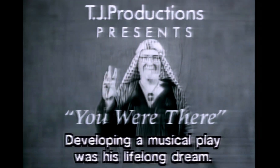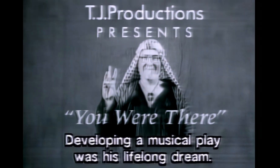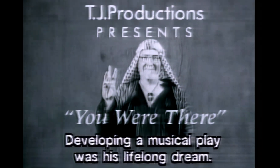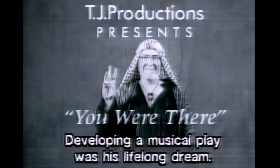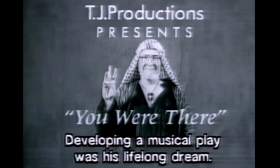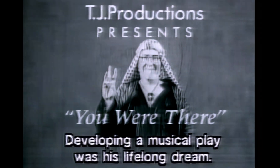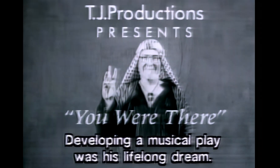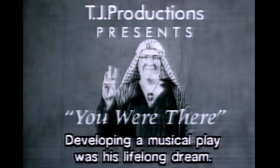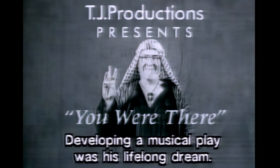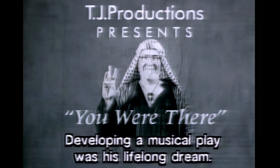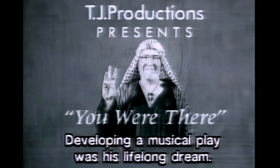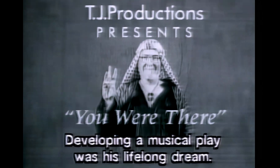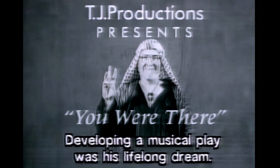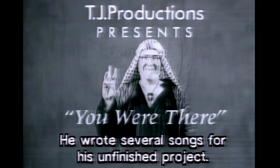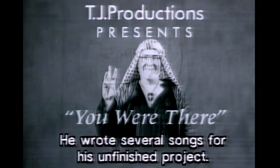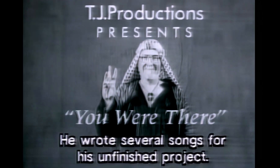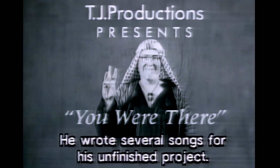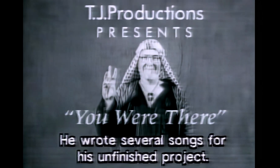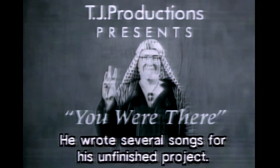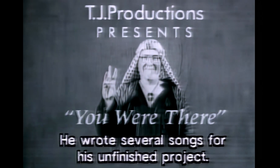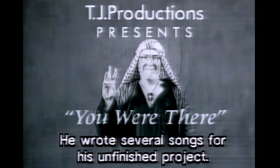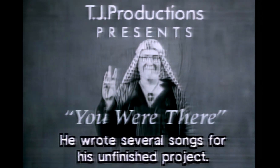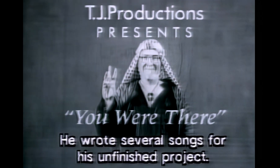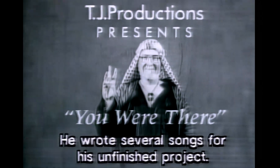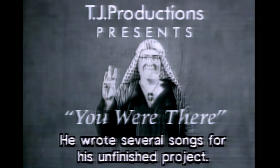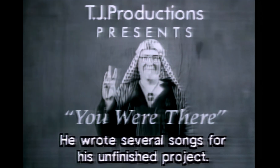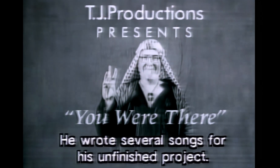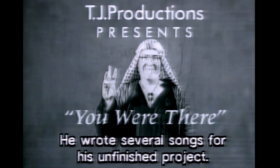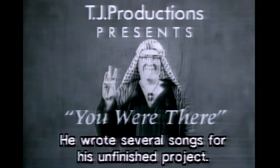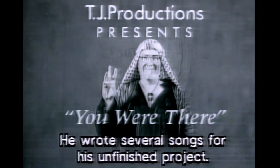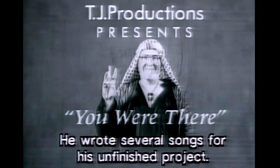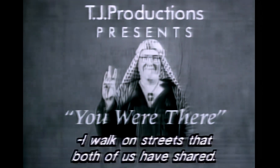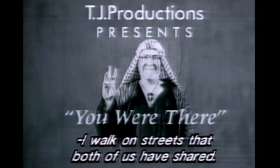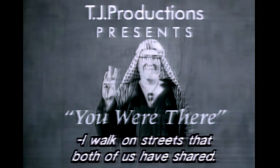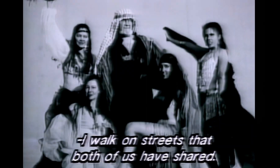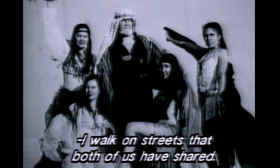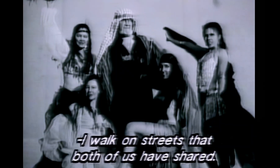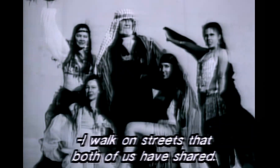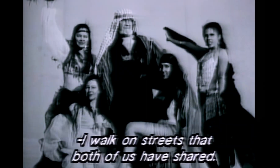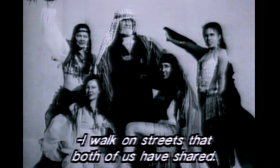his lifelong dream. He wrote several songs for his unfinished project.